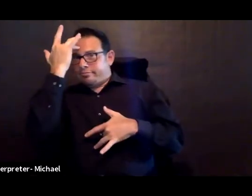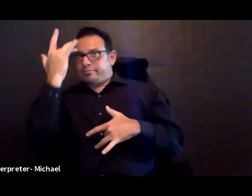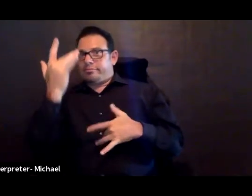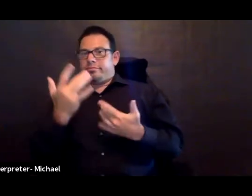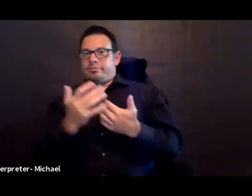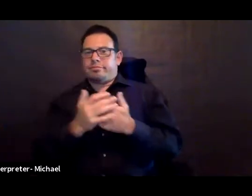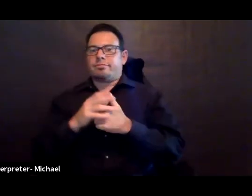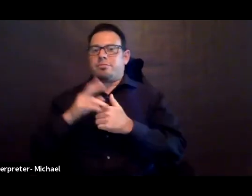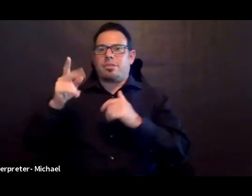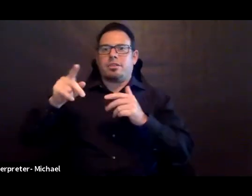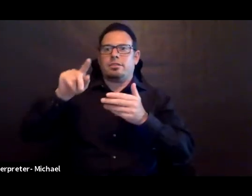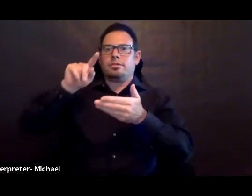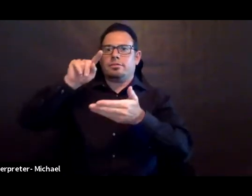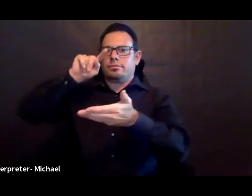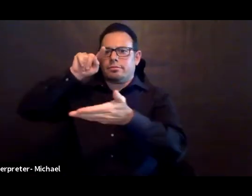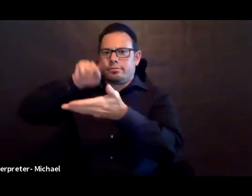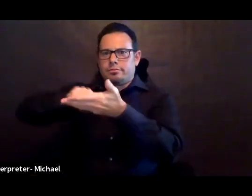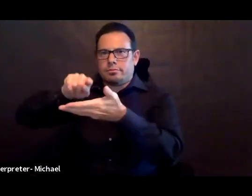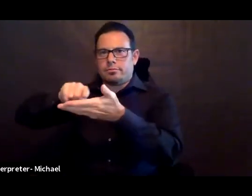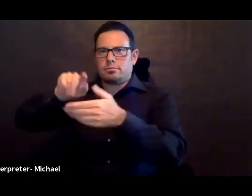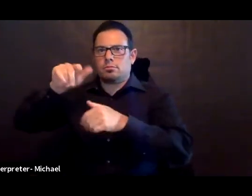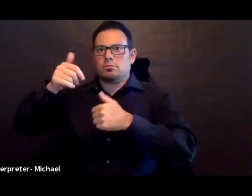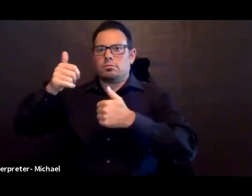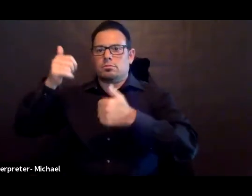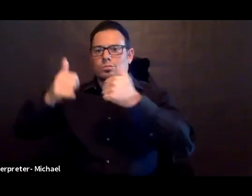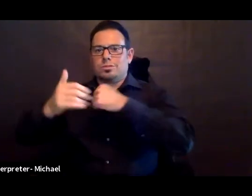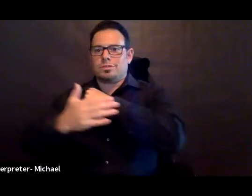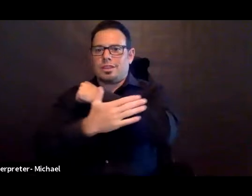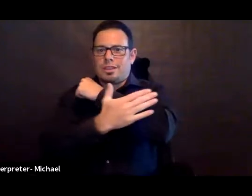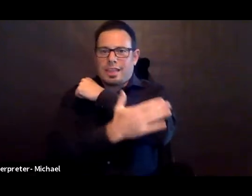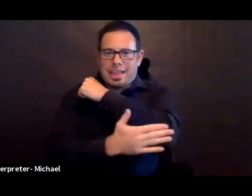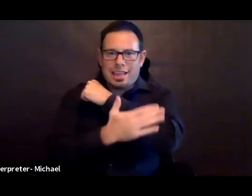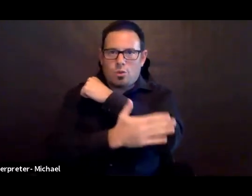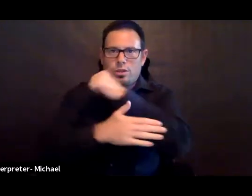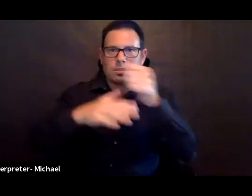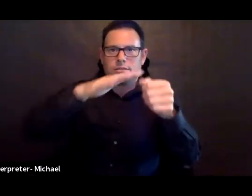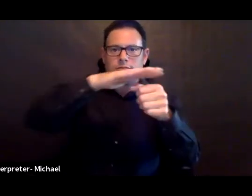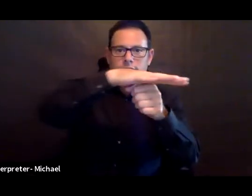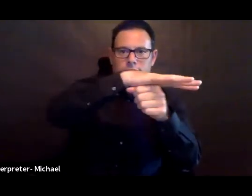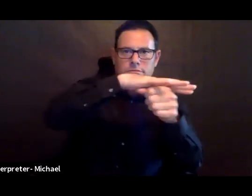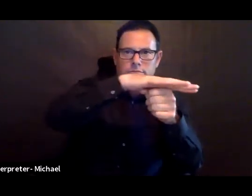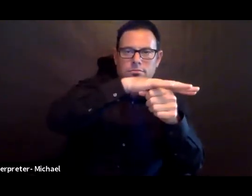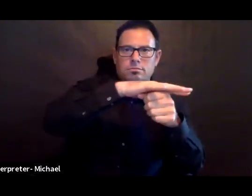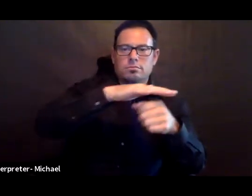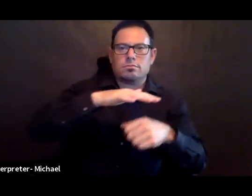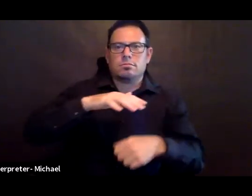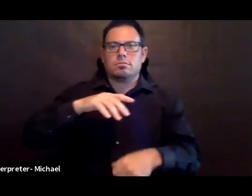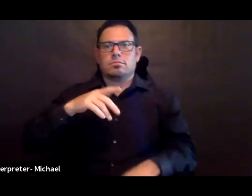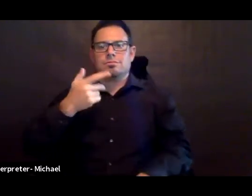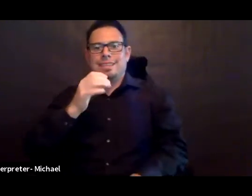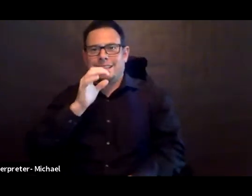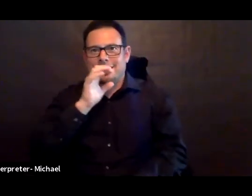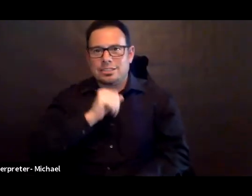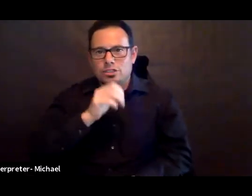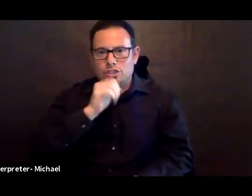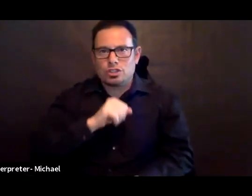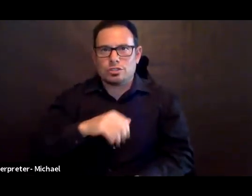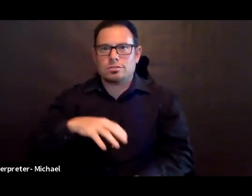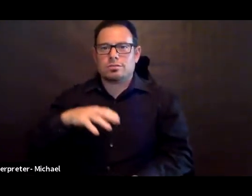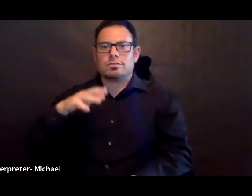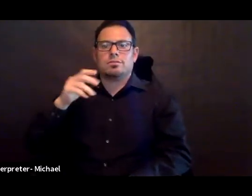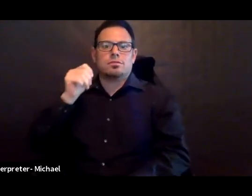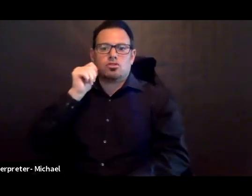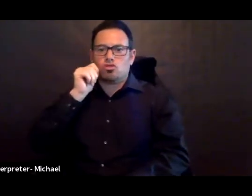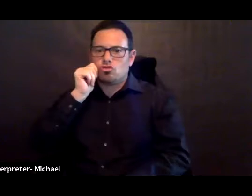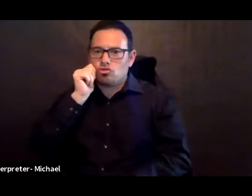African American, Somalian, anything like that? Is the state keeping all of that separate as well, so that they can find